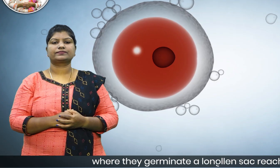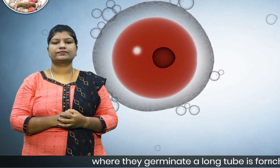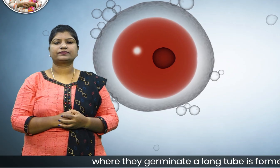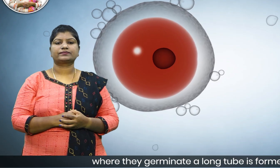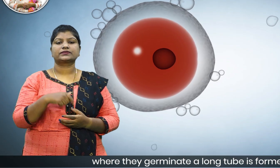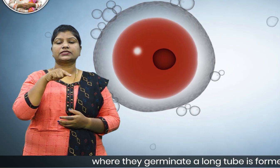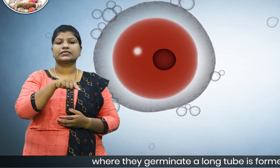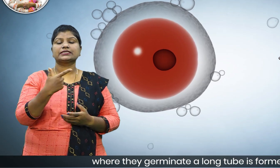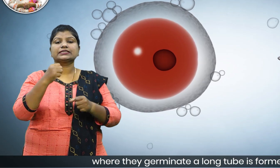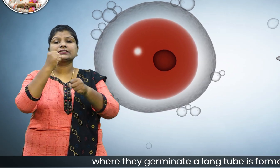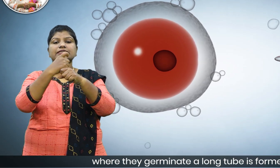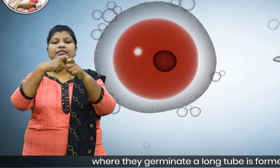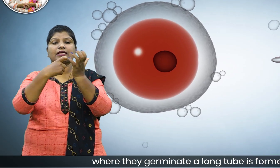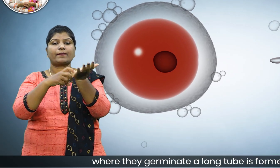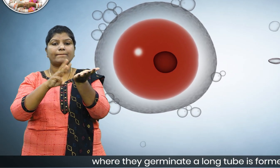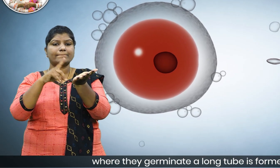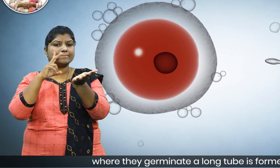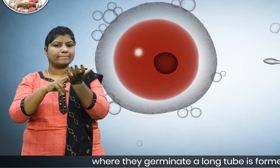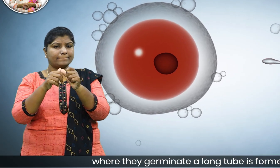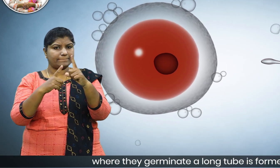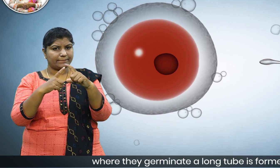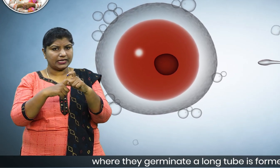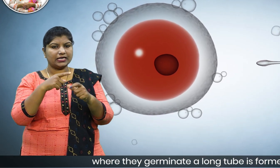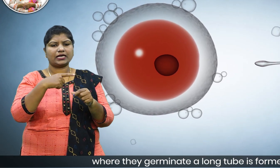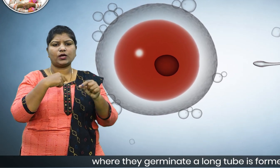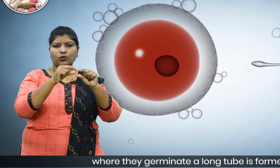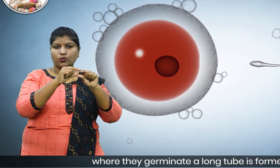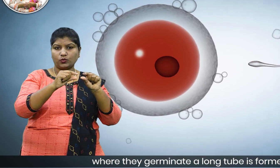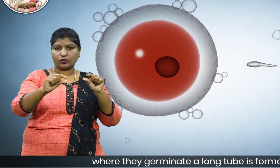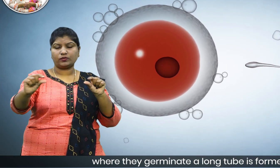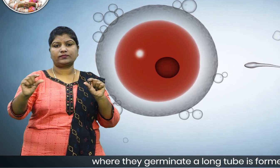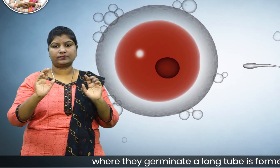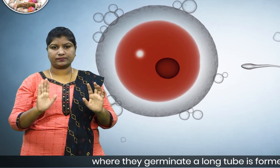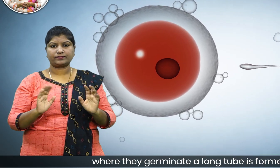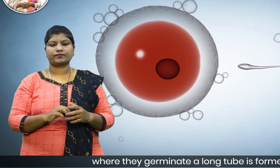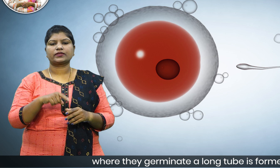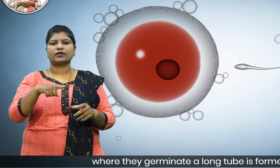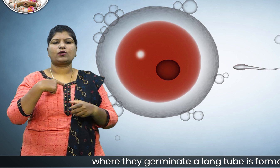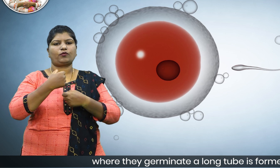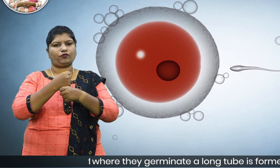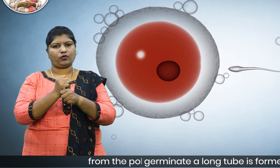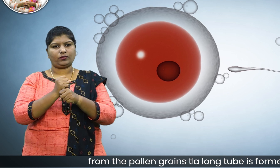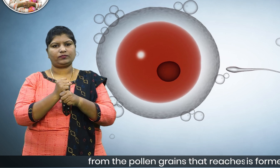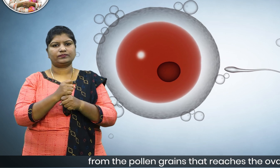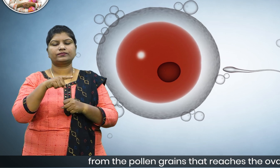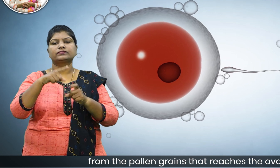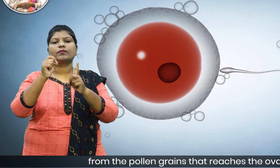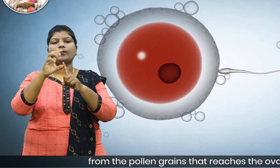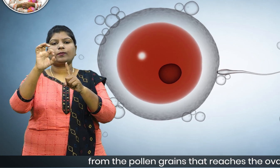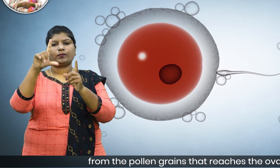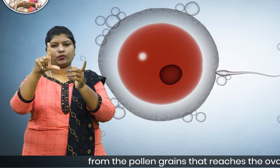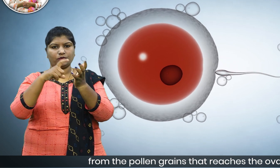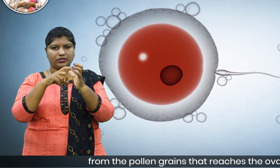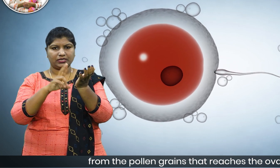where they germinate. A long tube is formed from the pollen